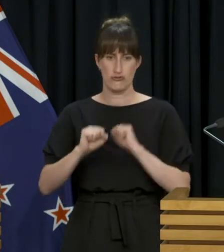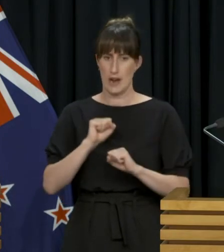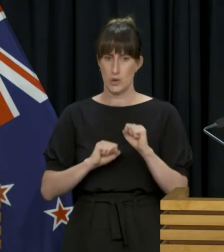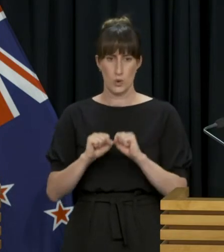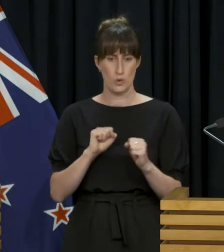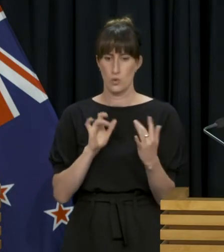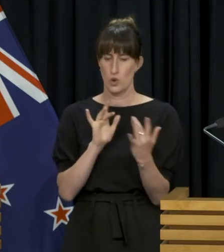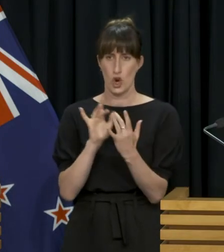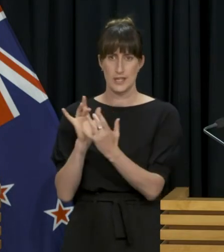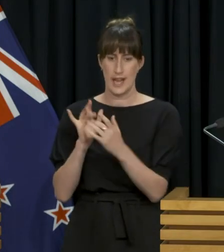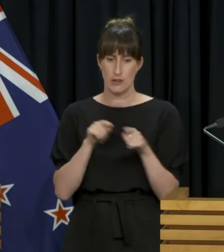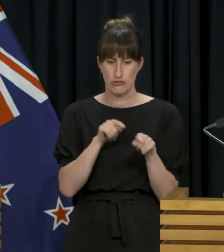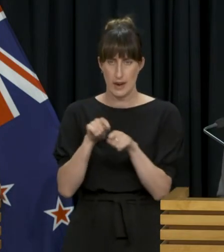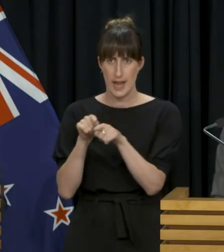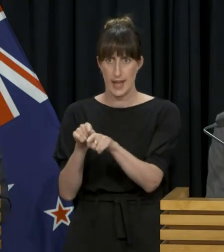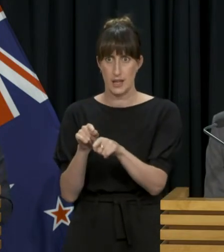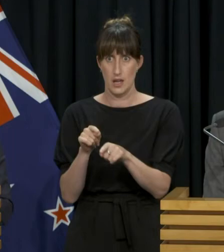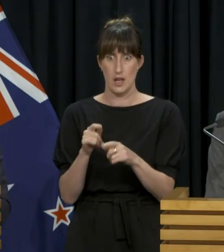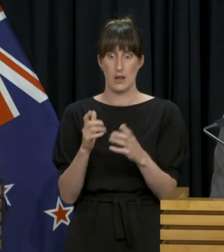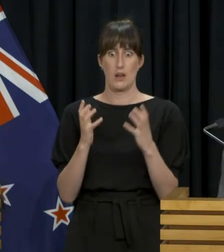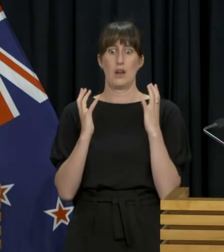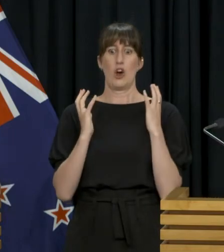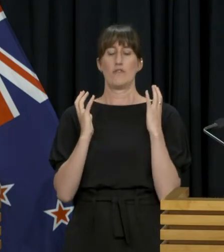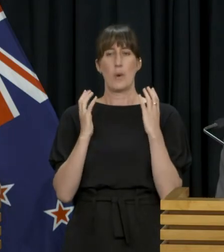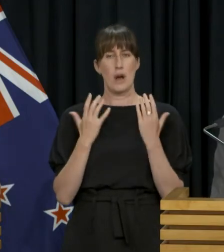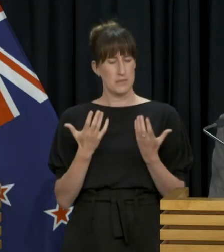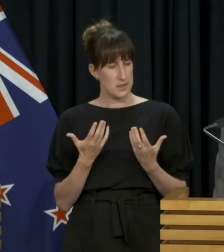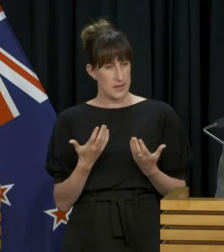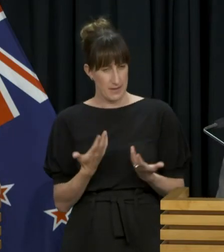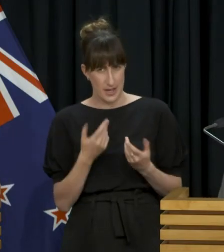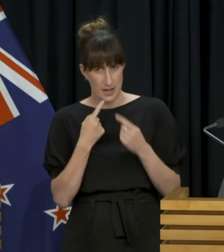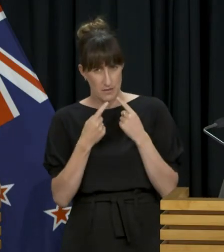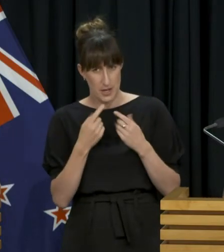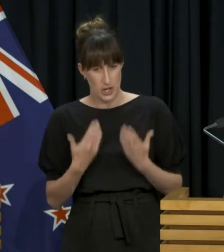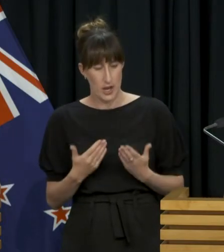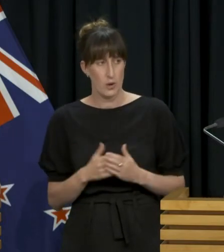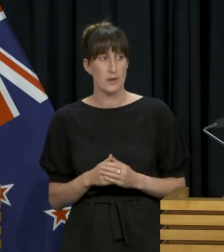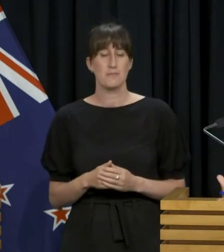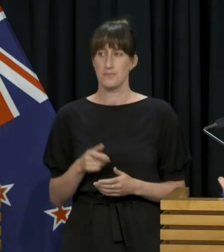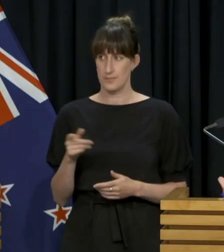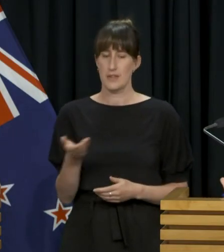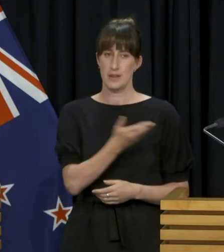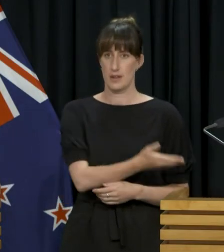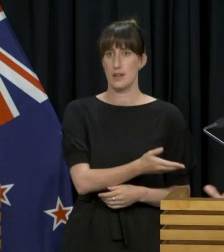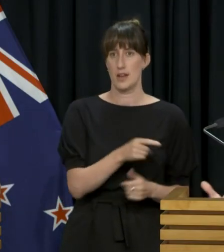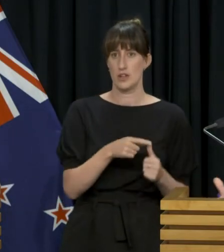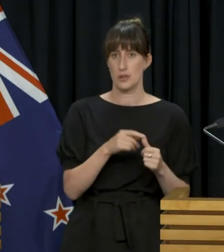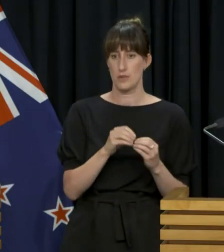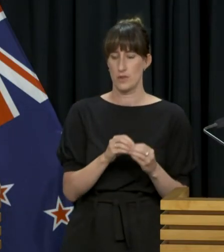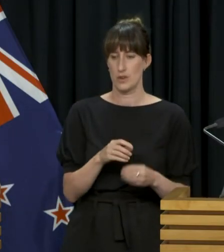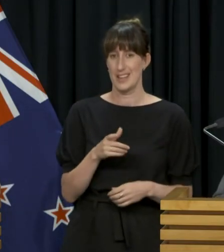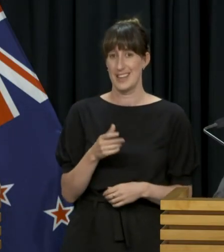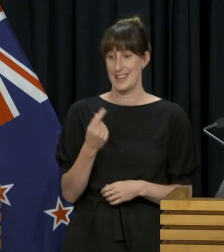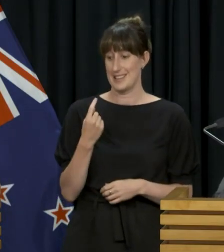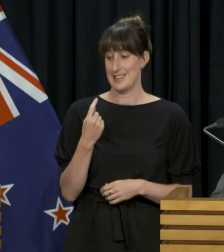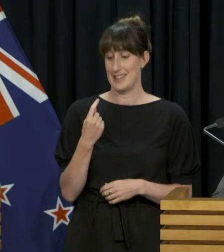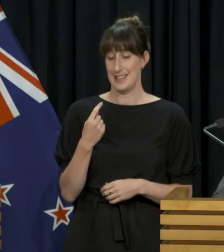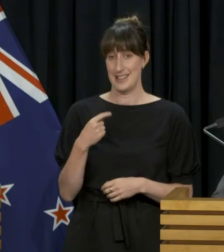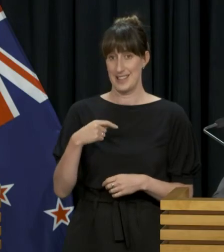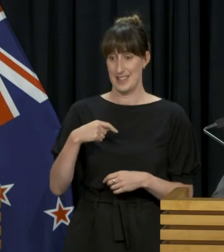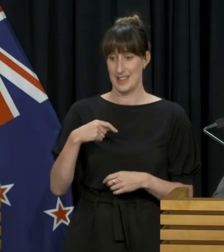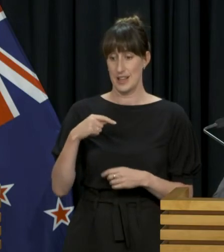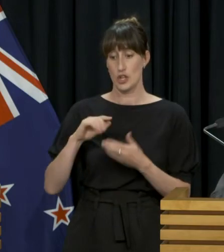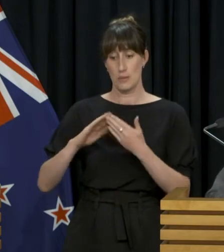I'll ask the Director-General if he's got a more recent on-the-ground update. Look, I think over the last few cases that we have had, and the Minister talked about the